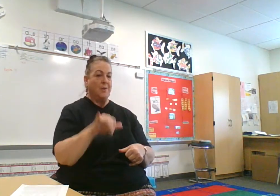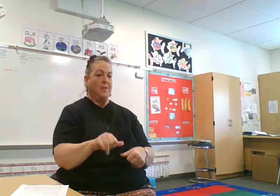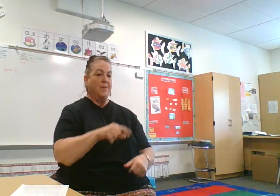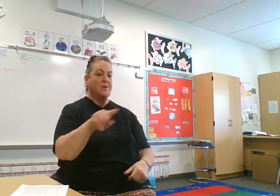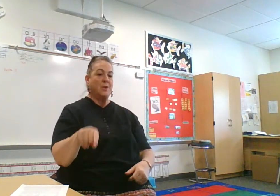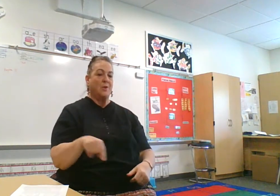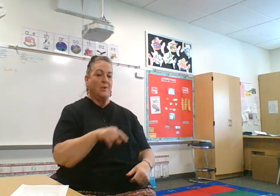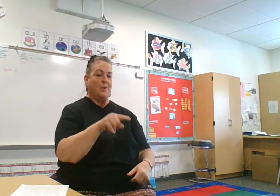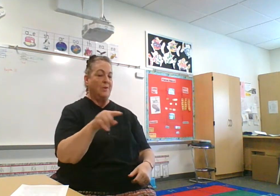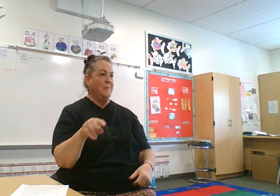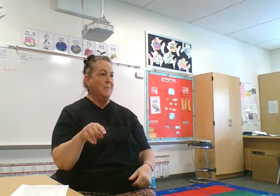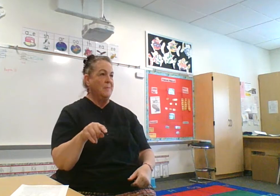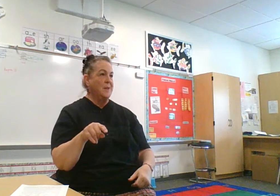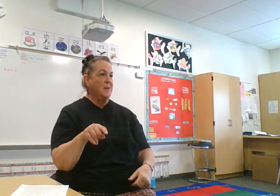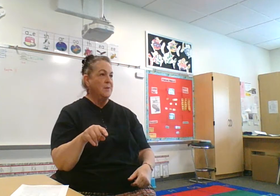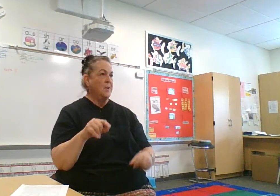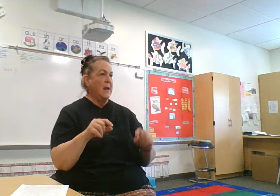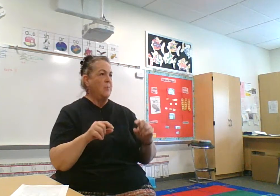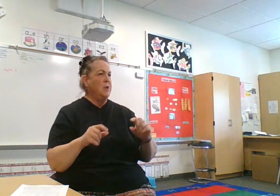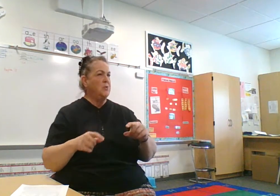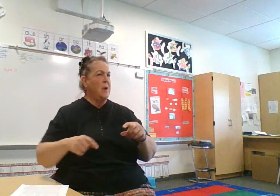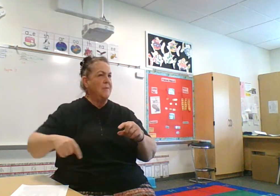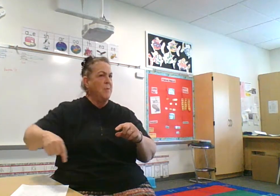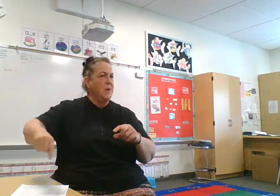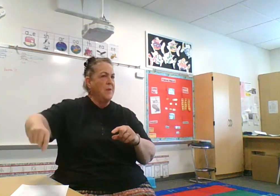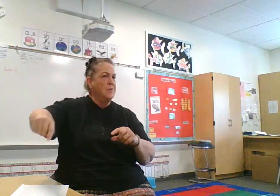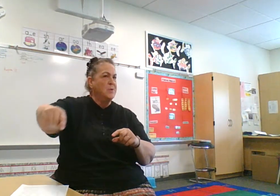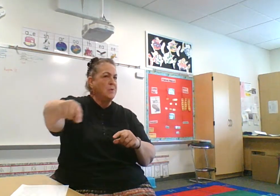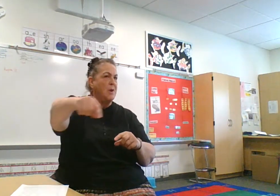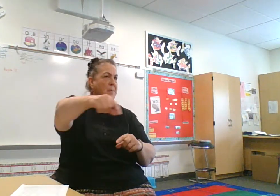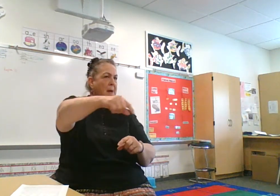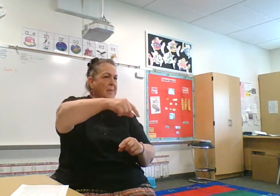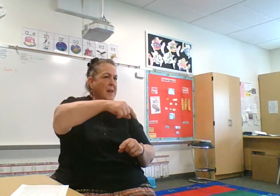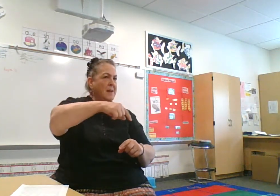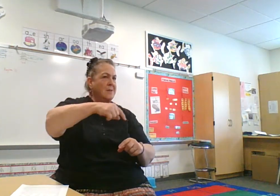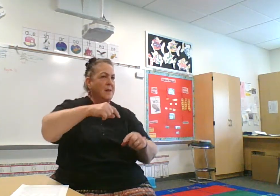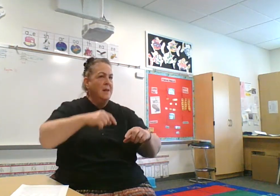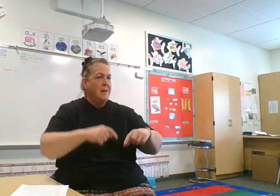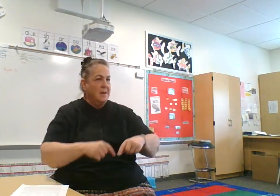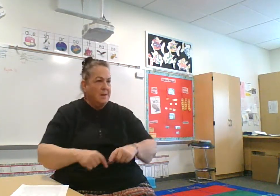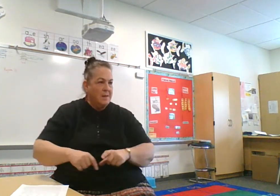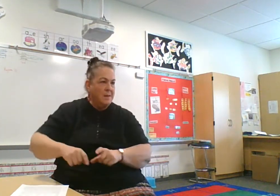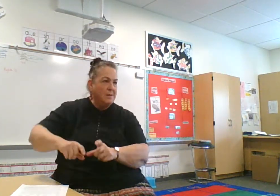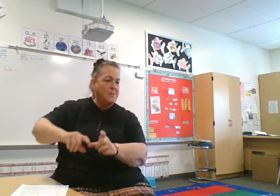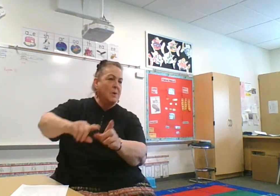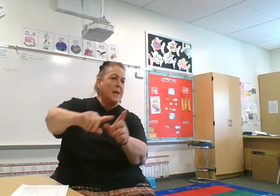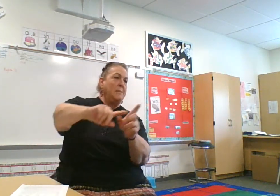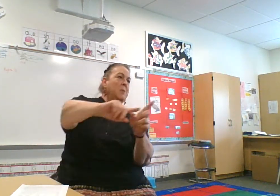the circle. So like when you're driving one of those turnabout things, you just want to keep going